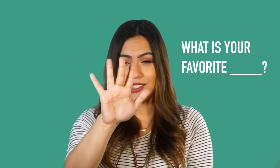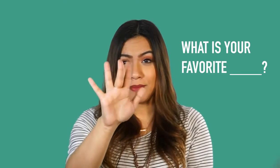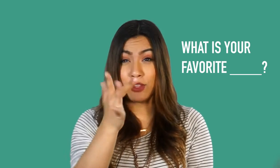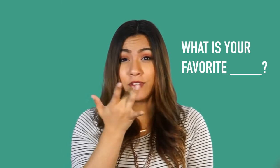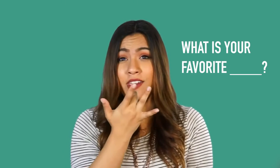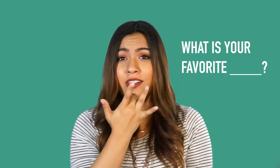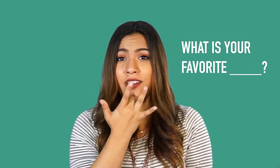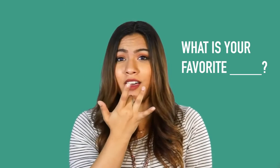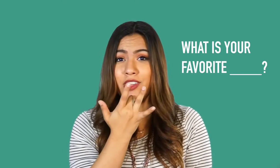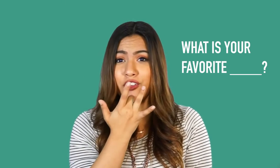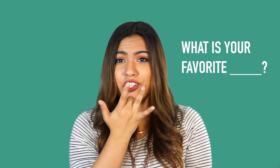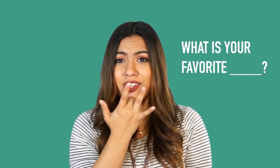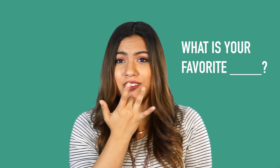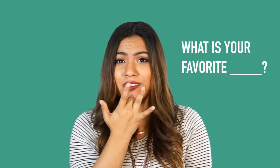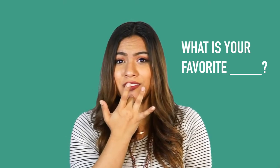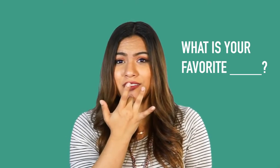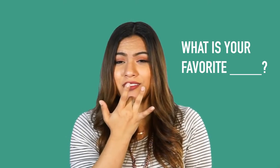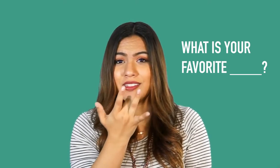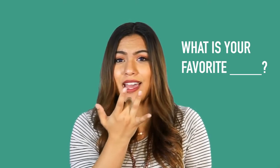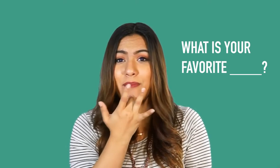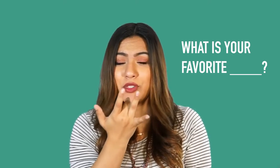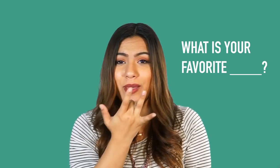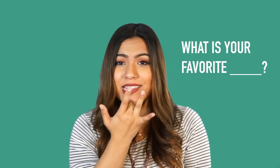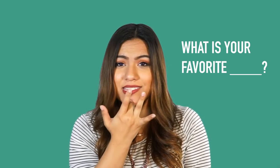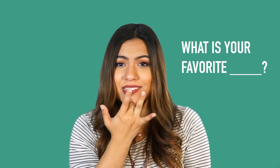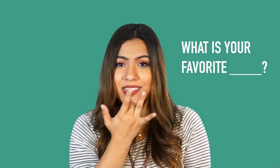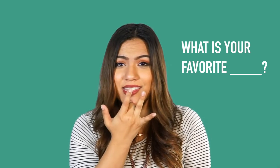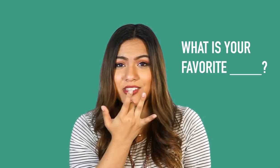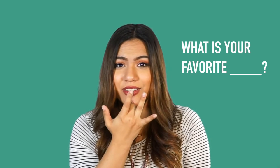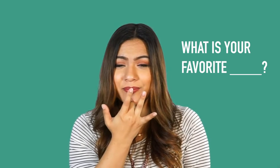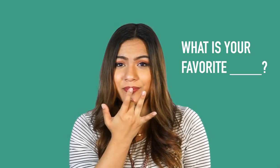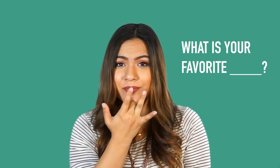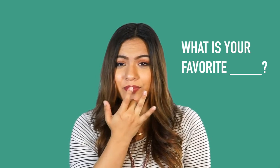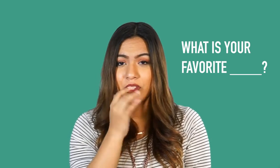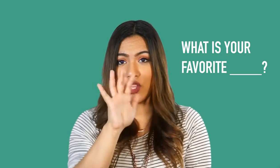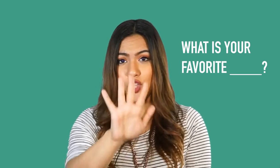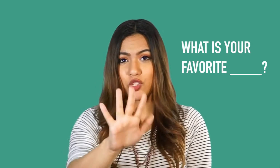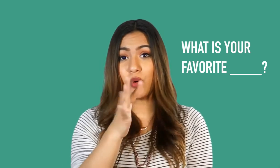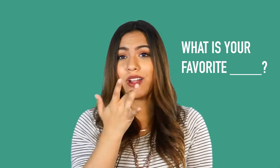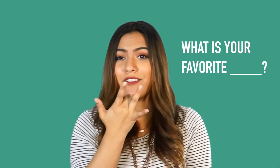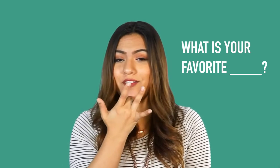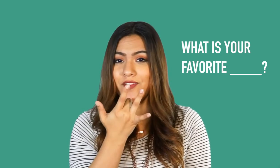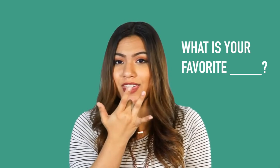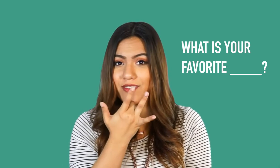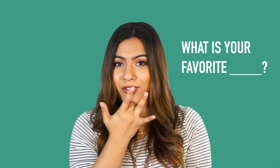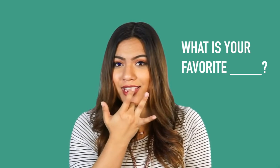the middle finger on your chin, tap twice in the center, your